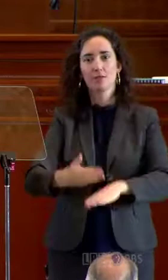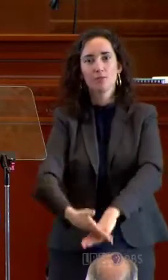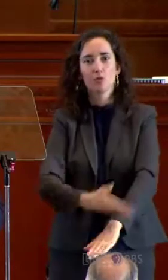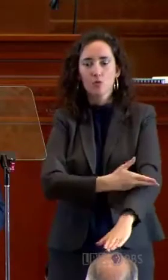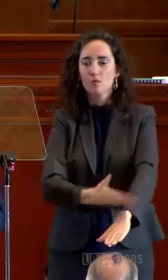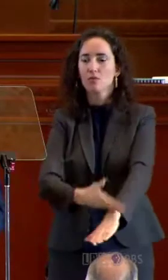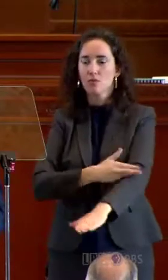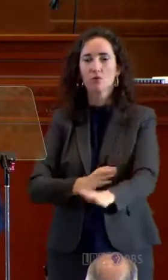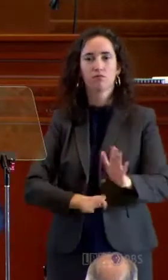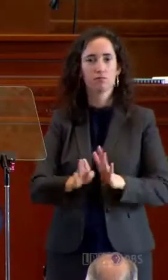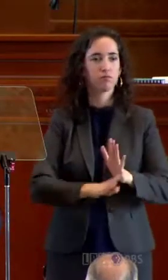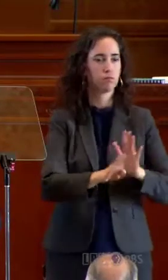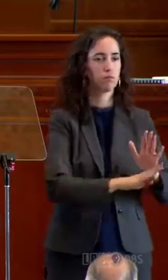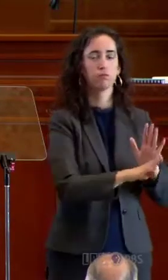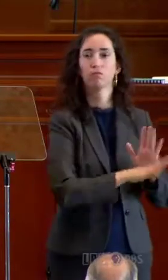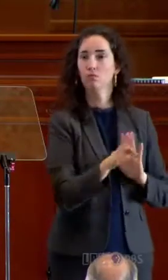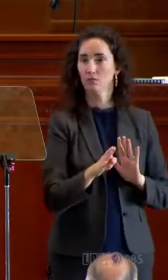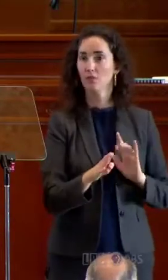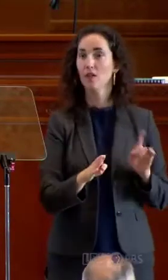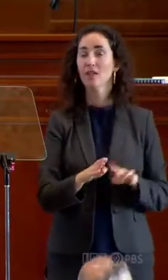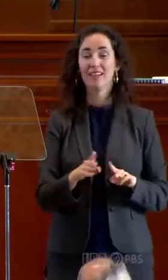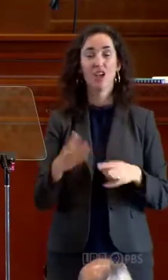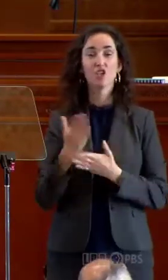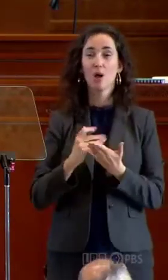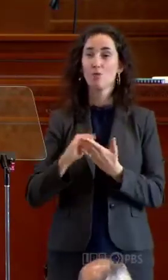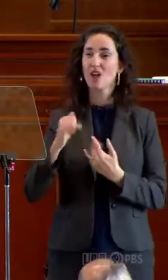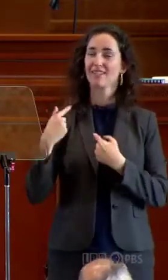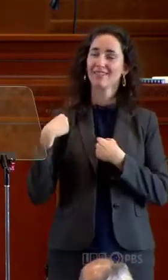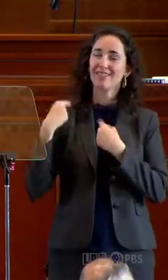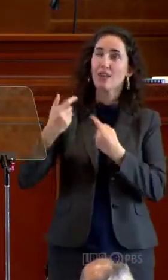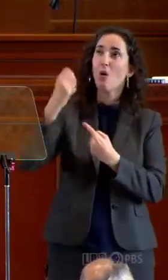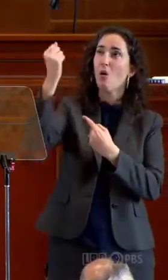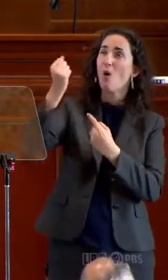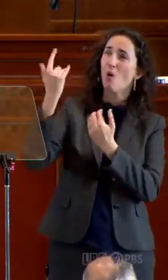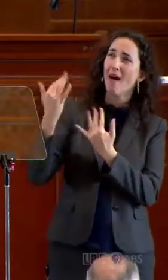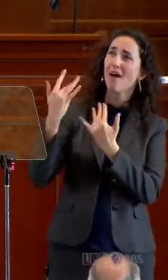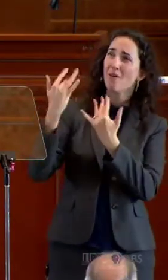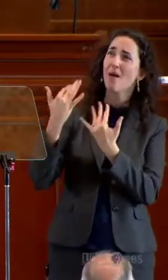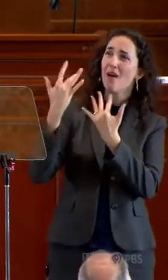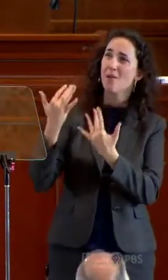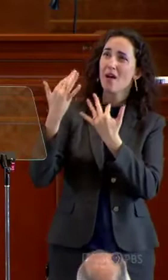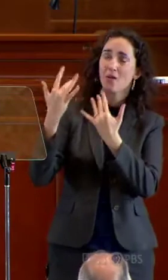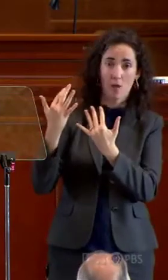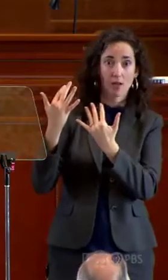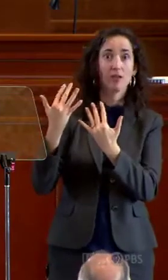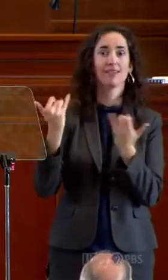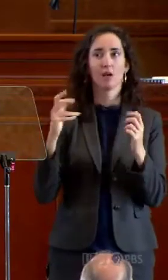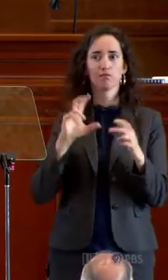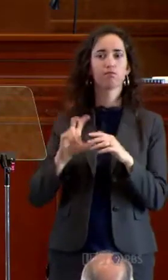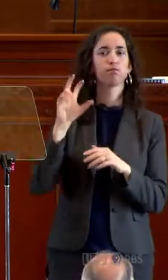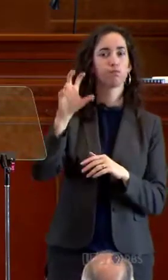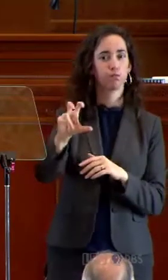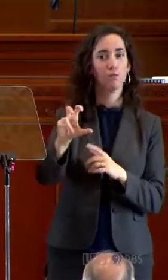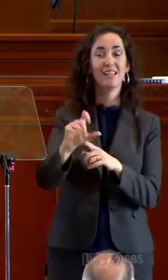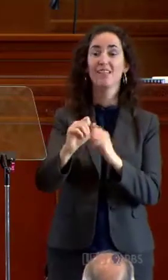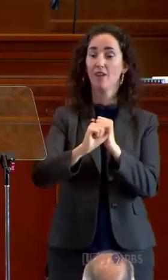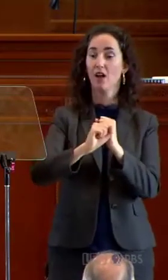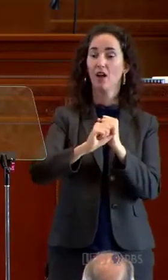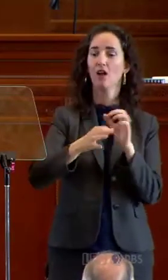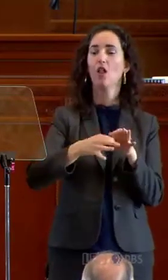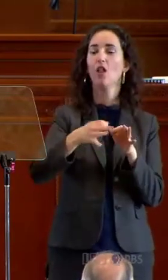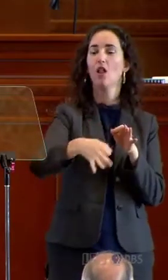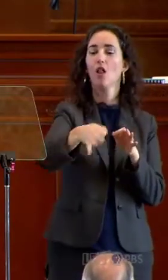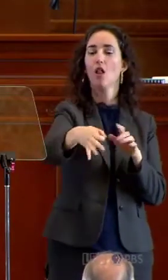deferred maintenance projects that have been sitting on a shelf for decades. The longer it takes, the more expensive they